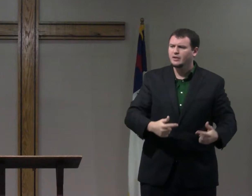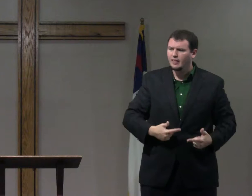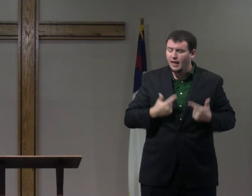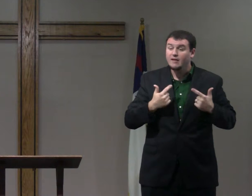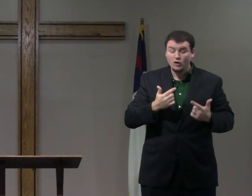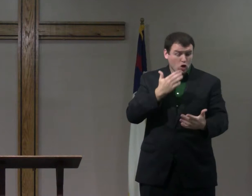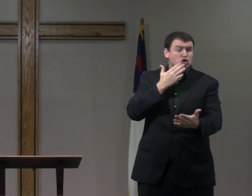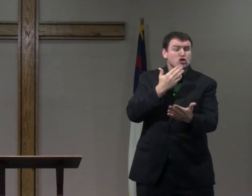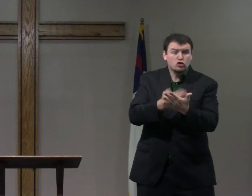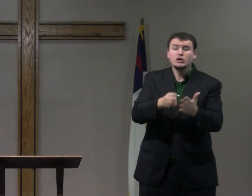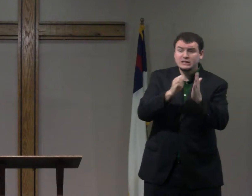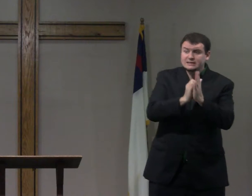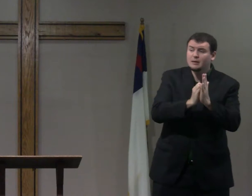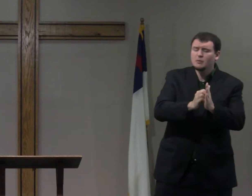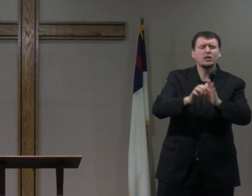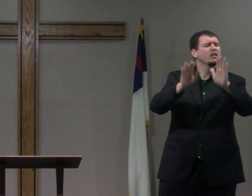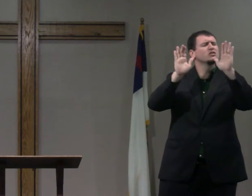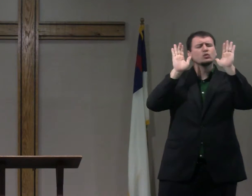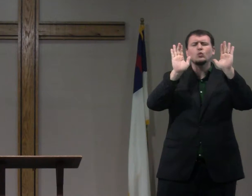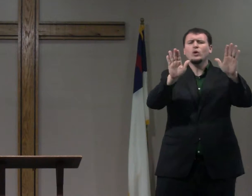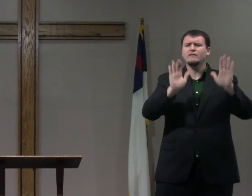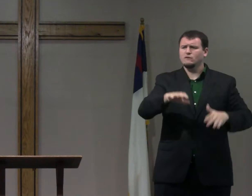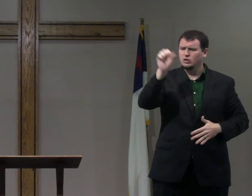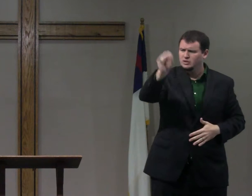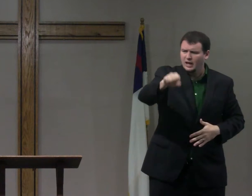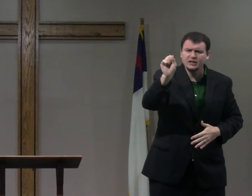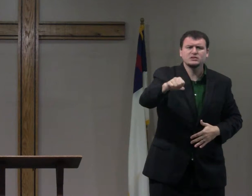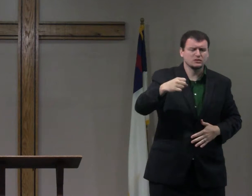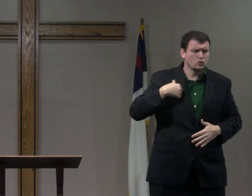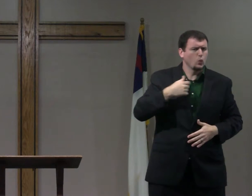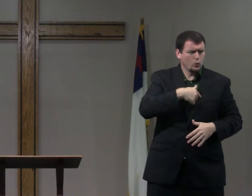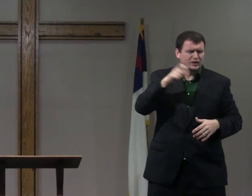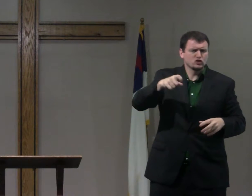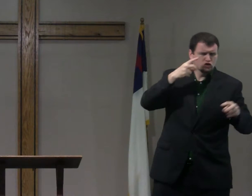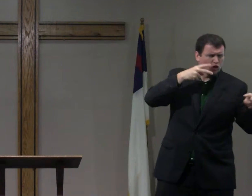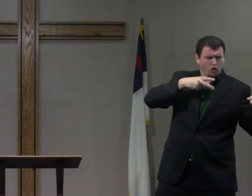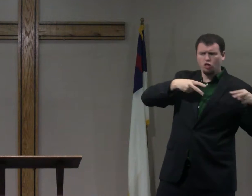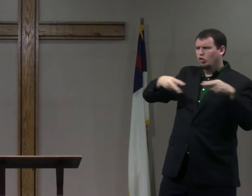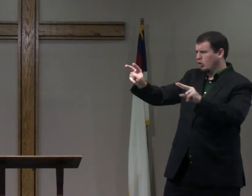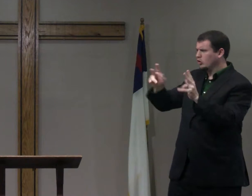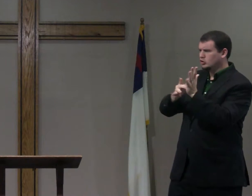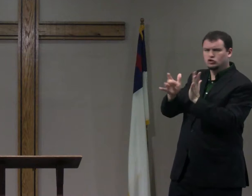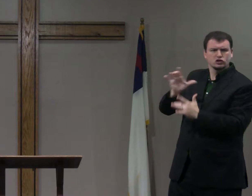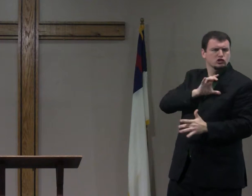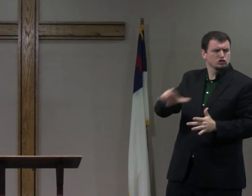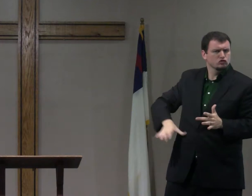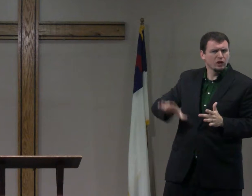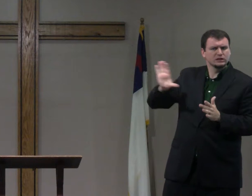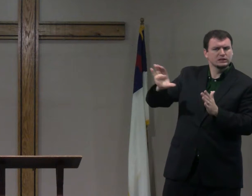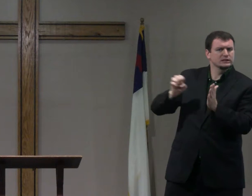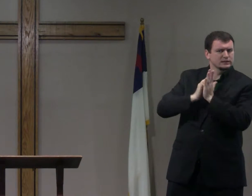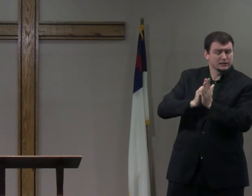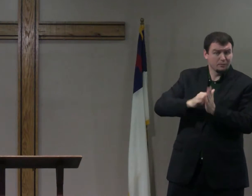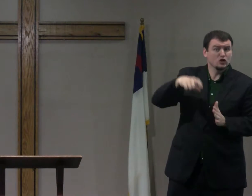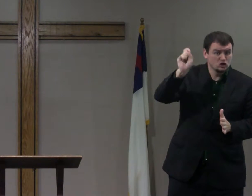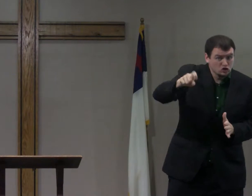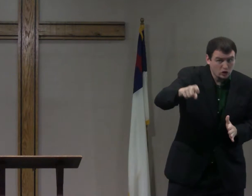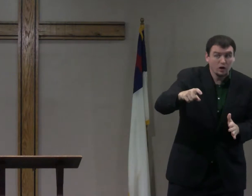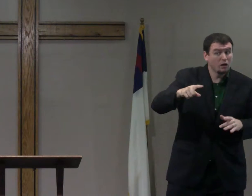Jesus Christ came and he lived as a perfect person. What a great example he was, and we should look to him and his